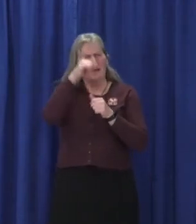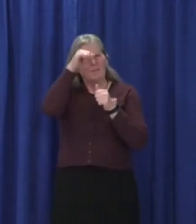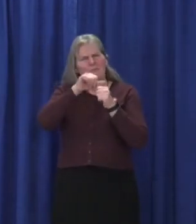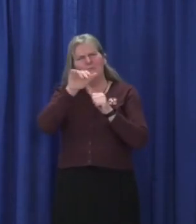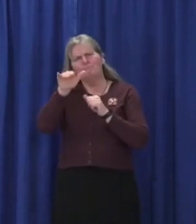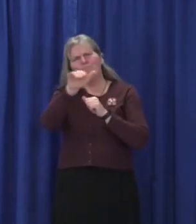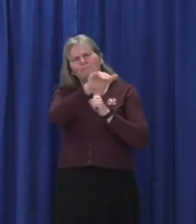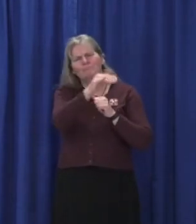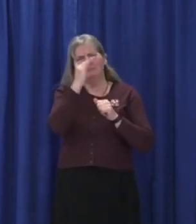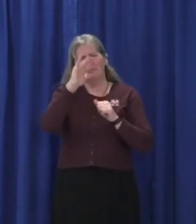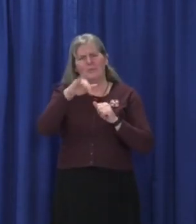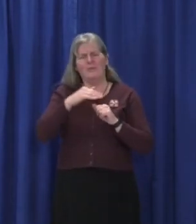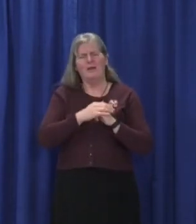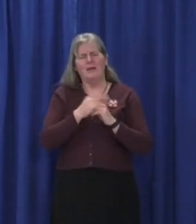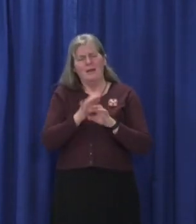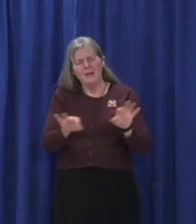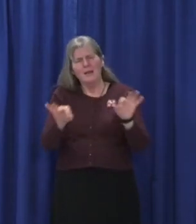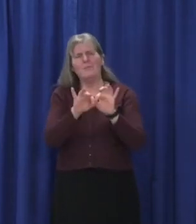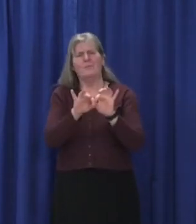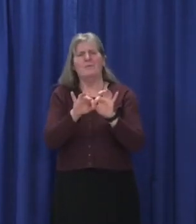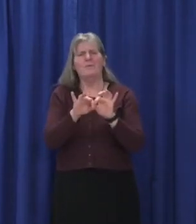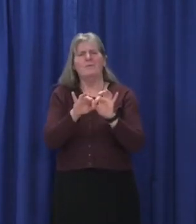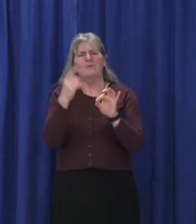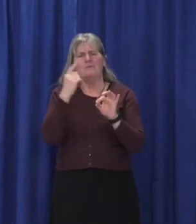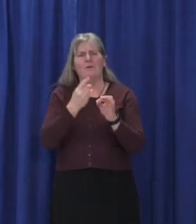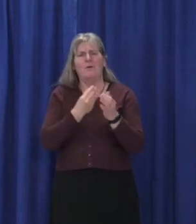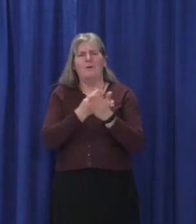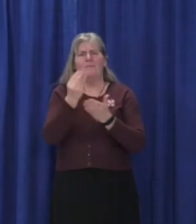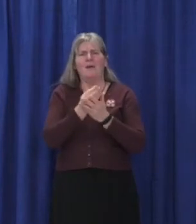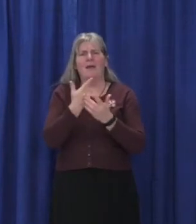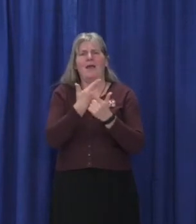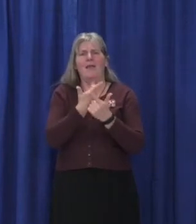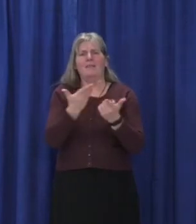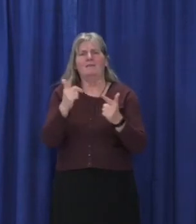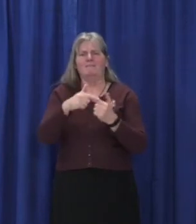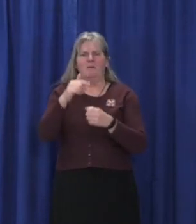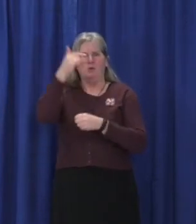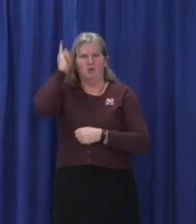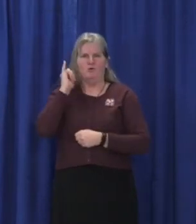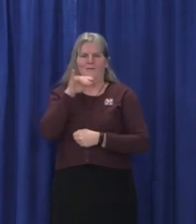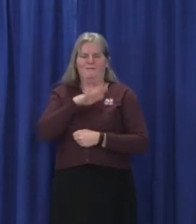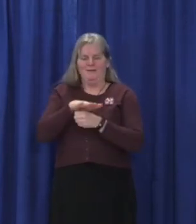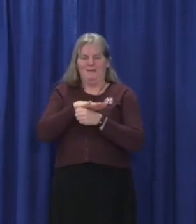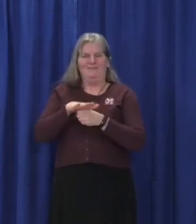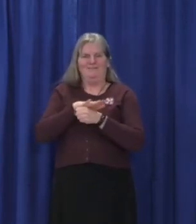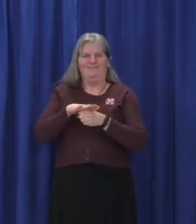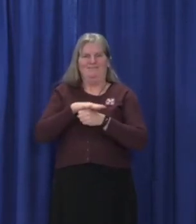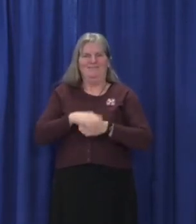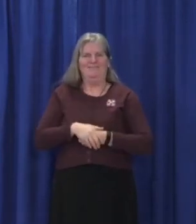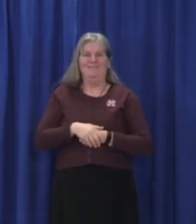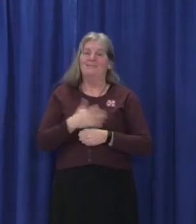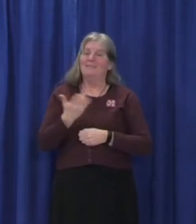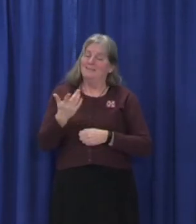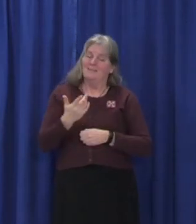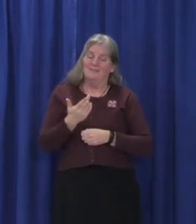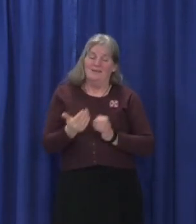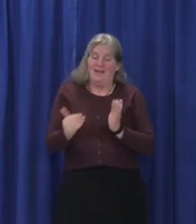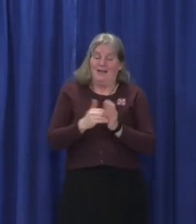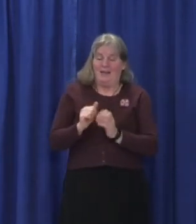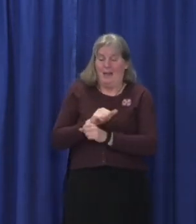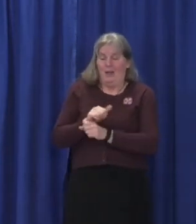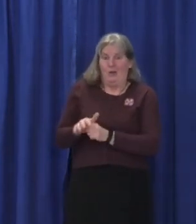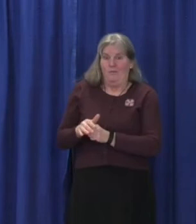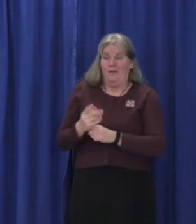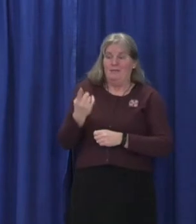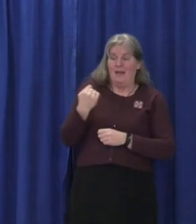everybody again of how important it is to shop local. This is especially true as we celebrate another season in